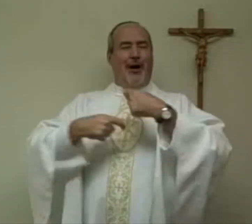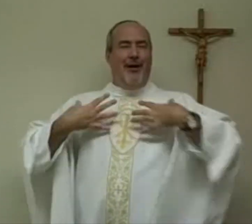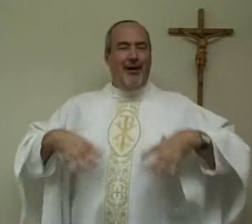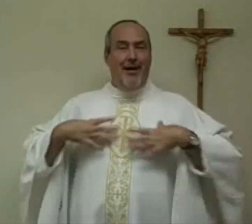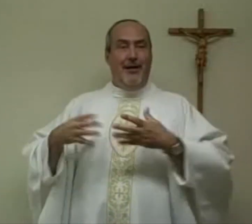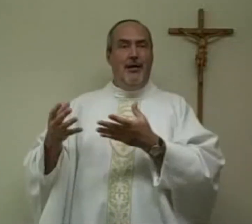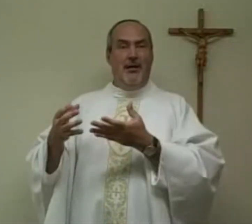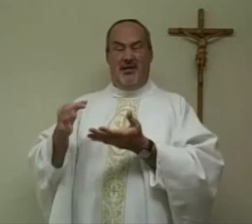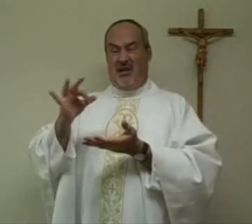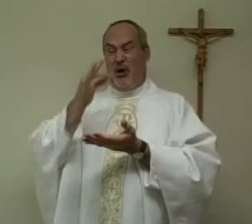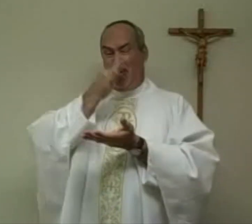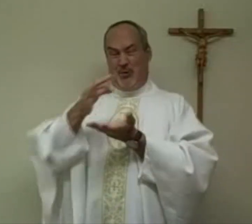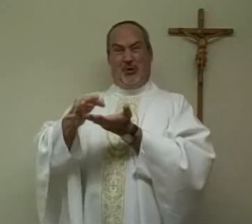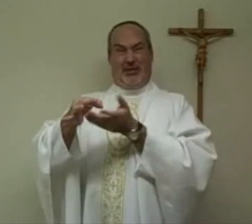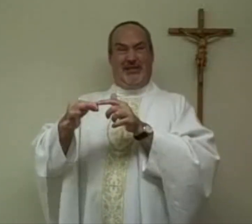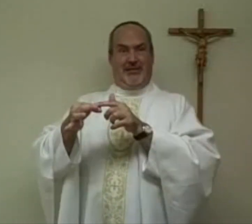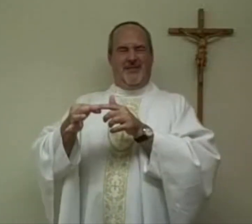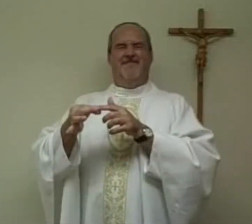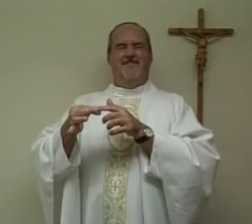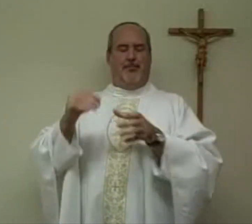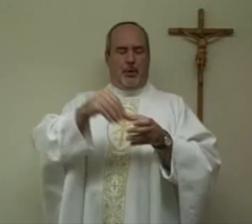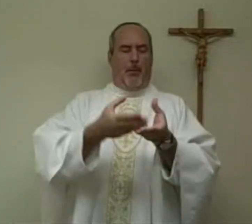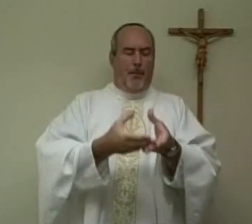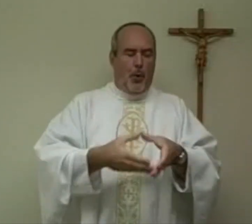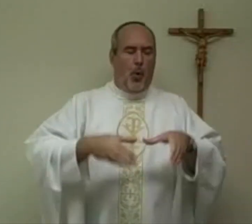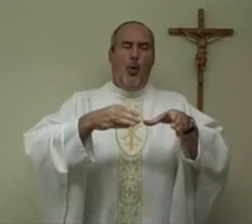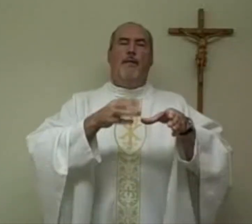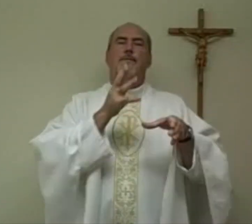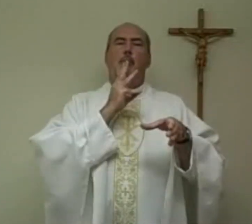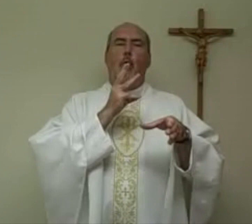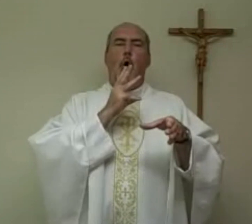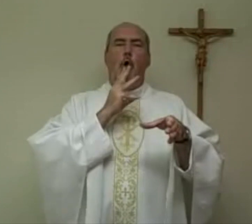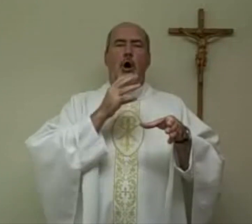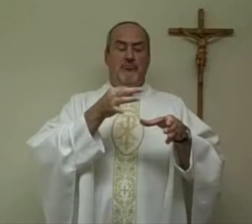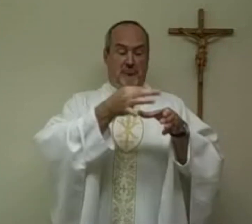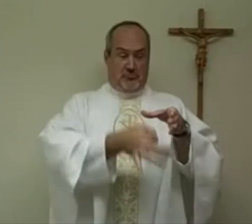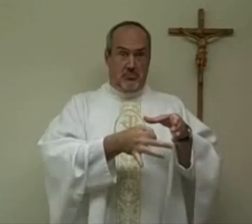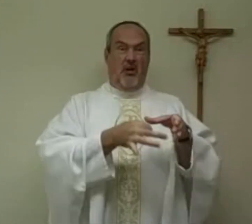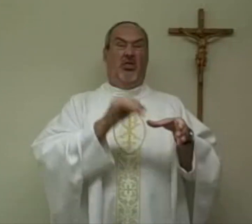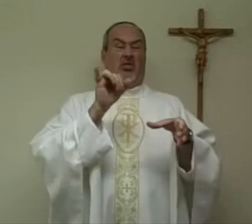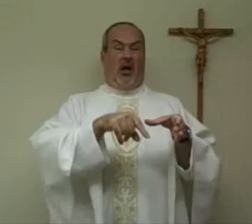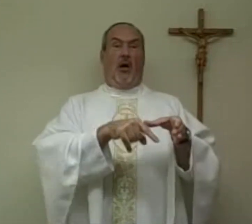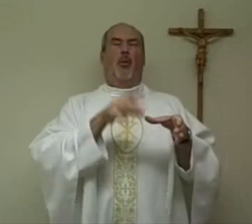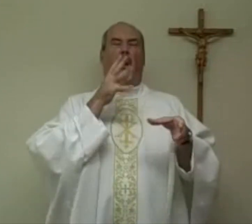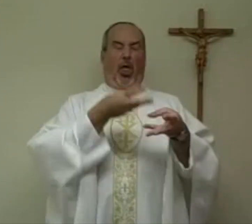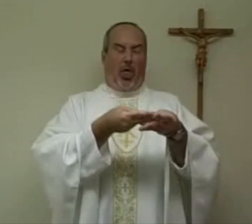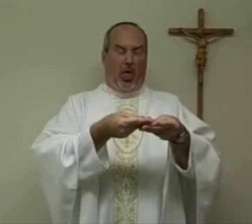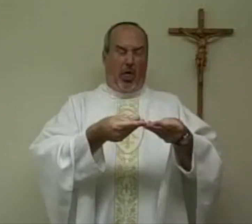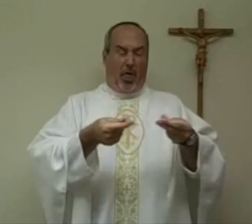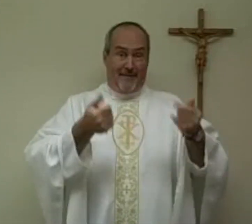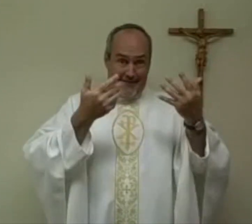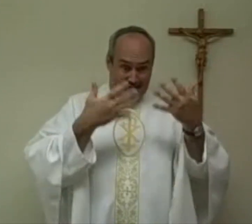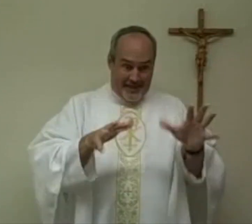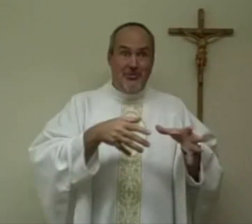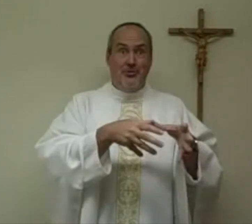the sacristy, and the wafer he took and put in a bowl of water. And usually when the